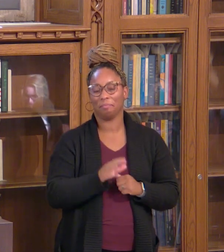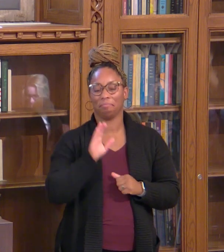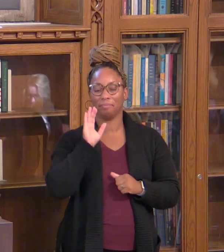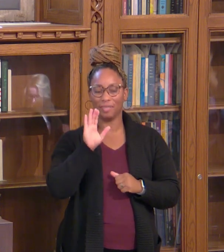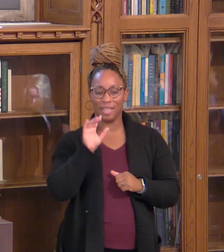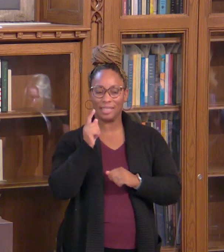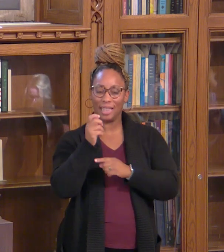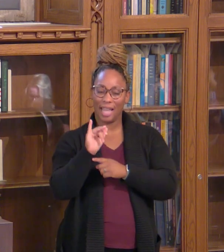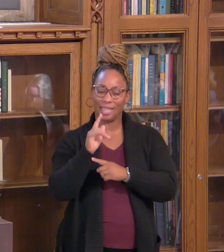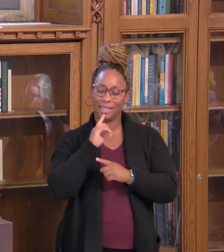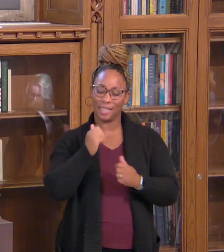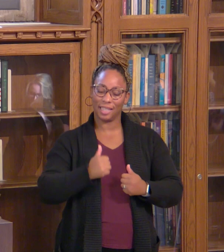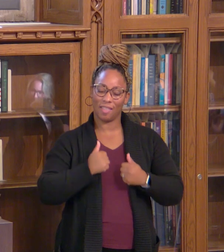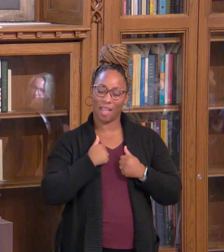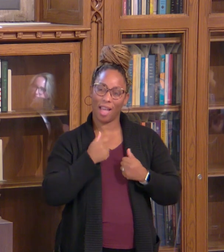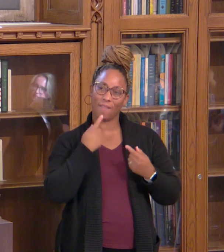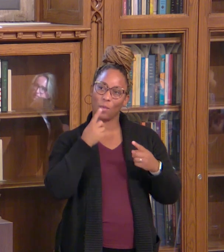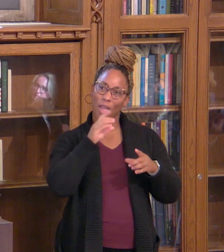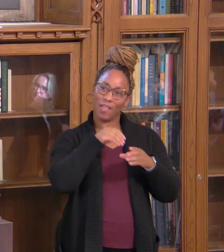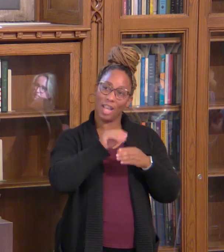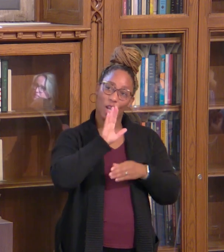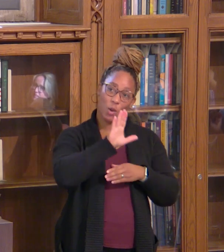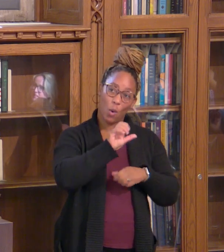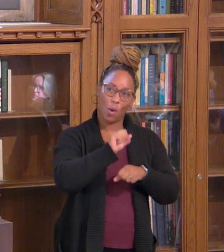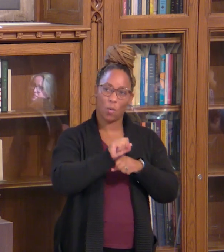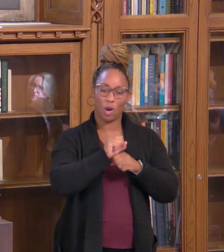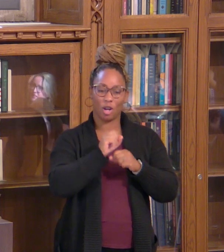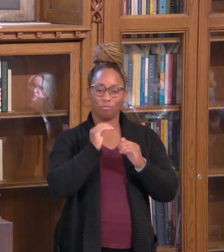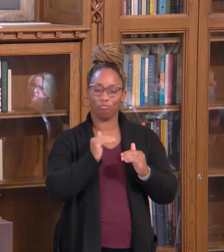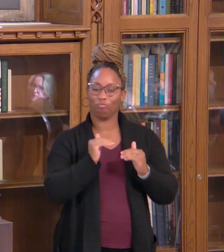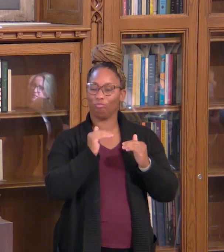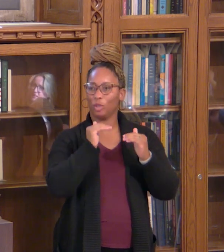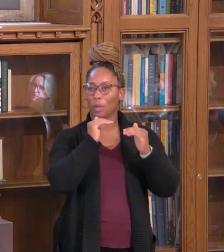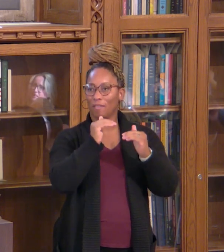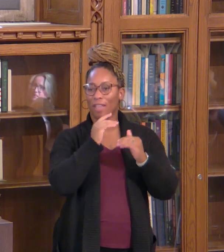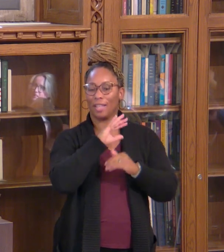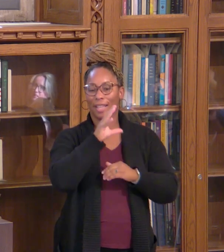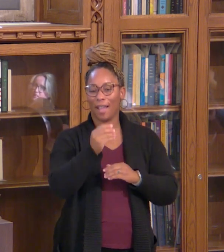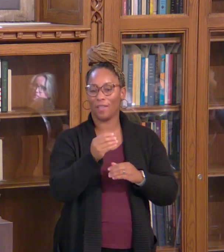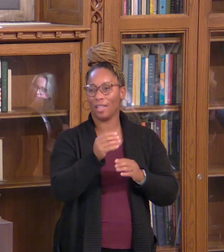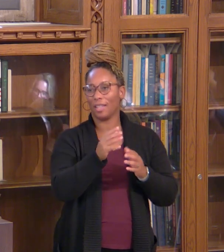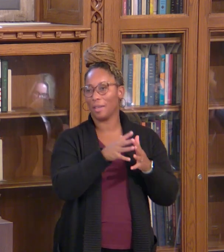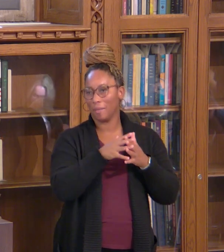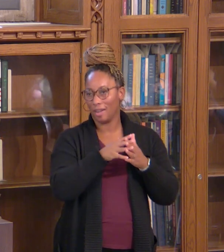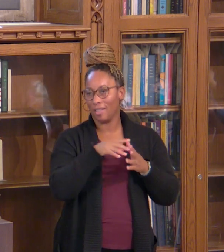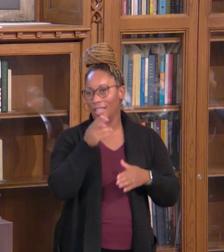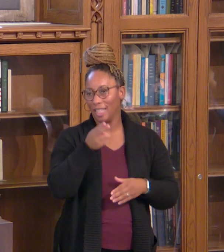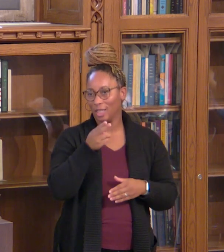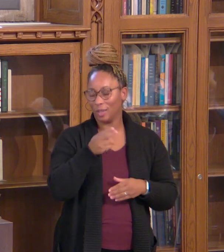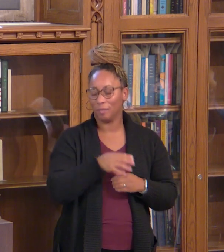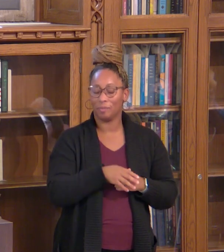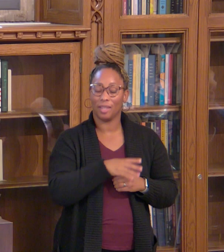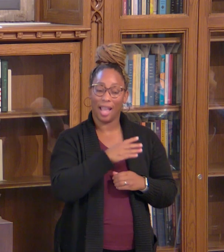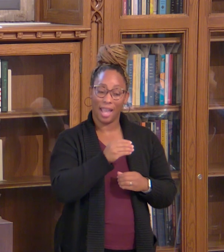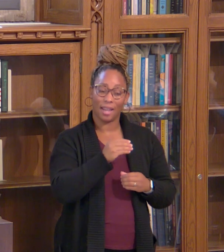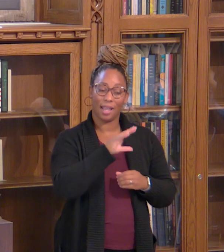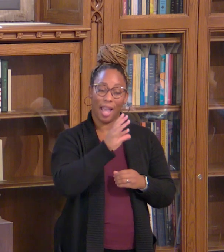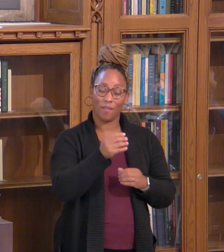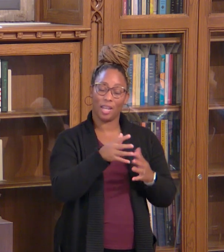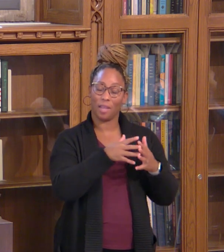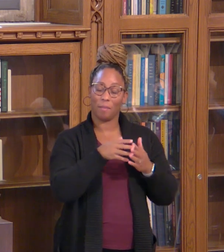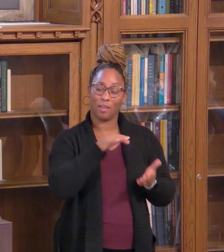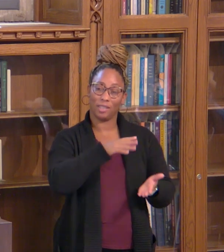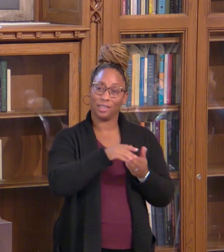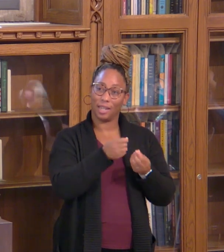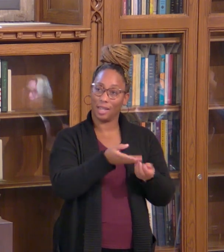alive and well in your work to advance uh African-American history and African-American studies more